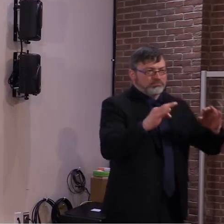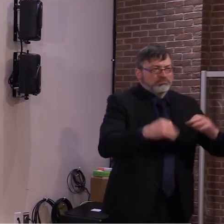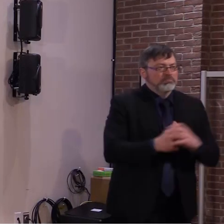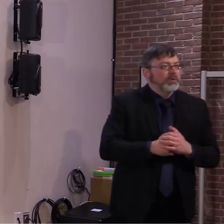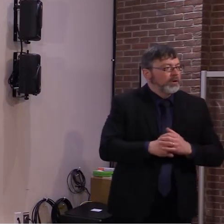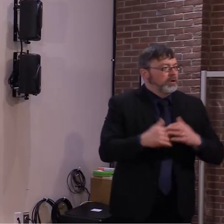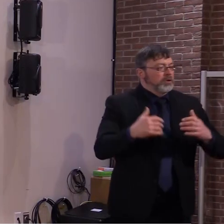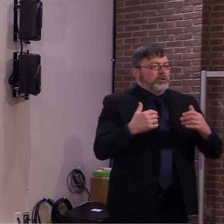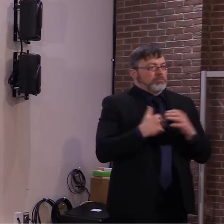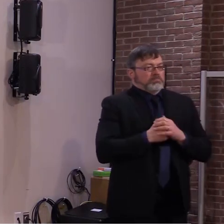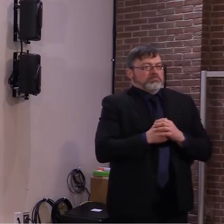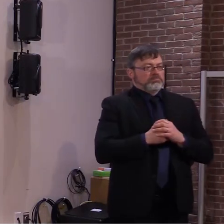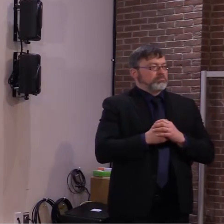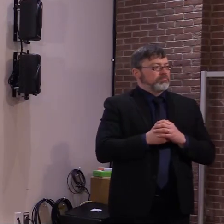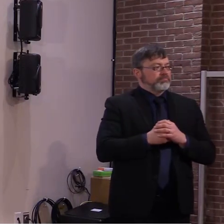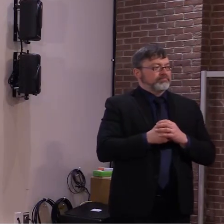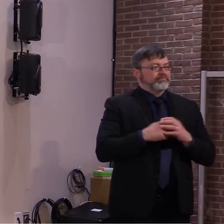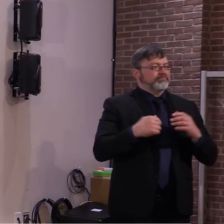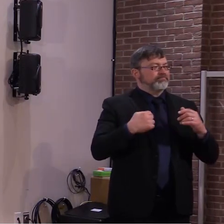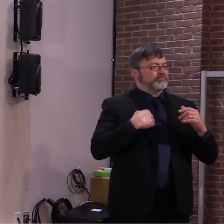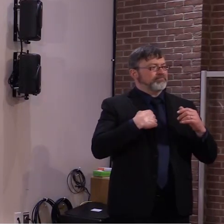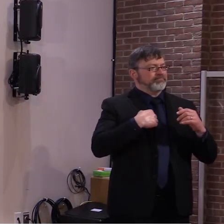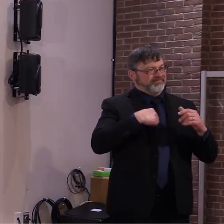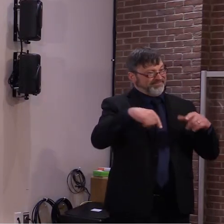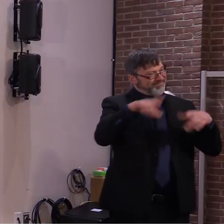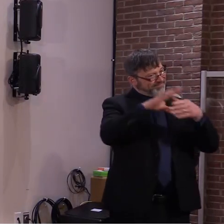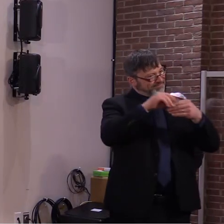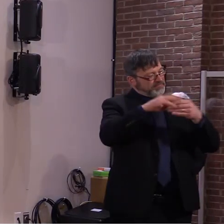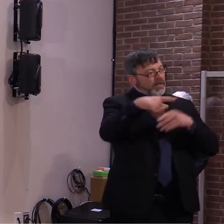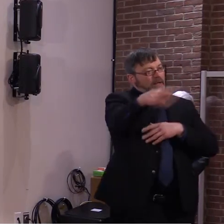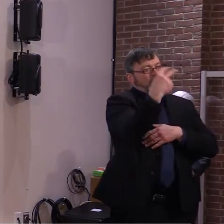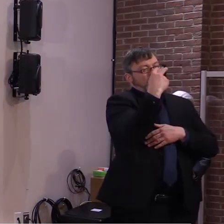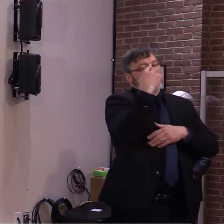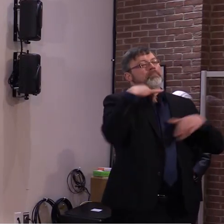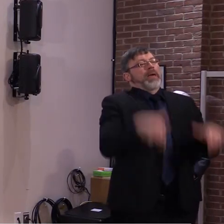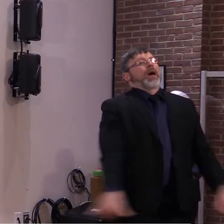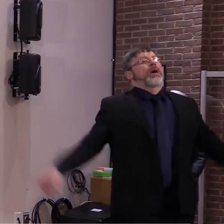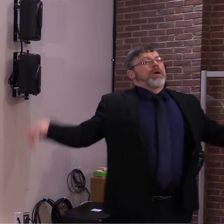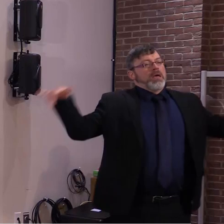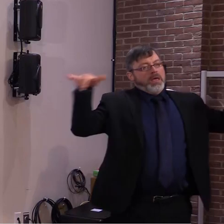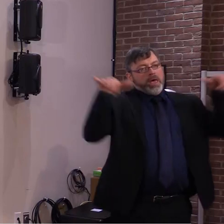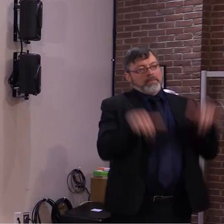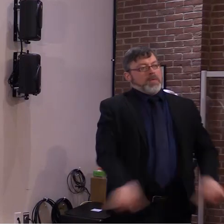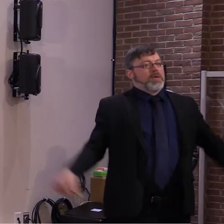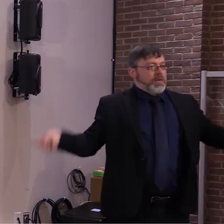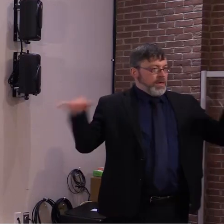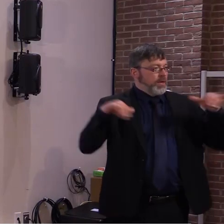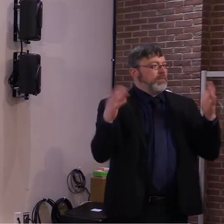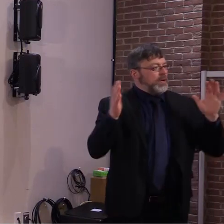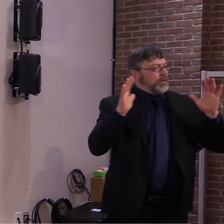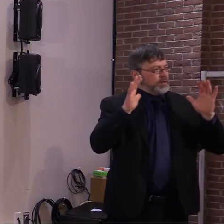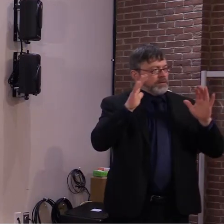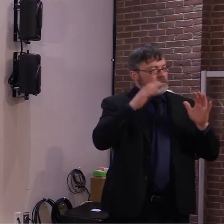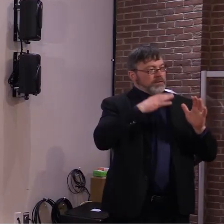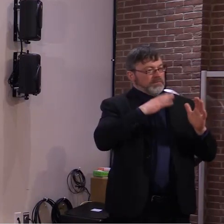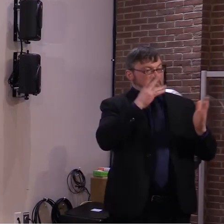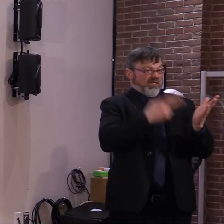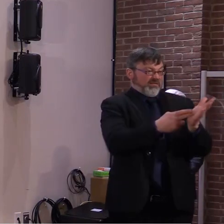Well, anyone who's been listening to me over the past year should know by now that I generally tell it like I see